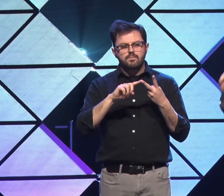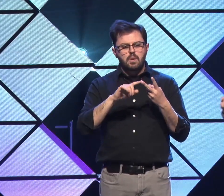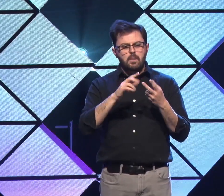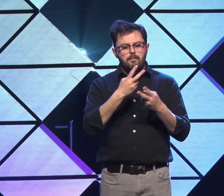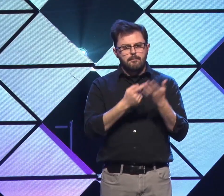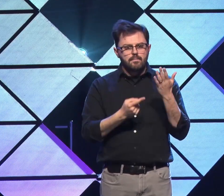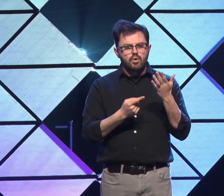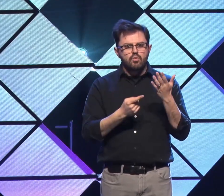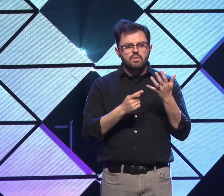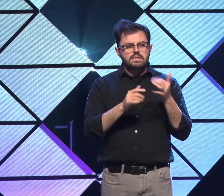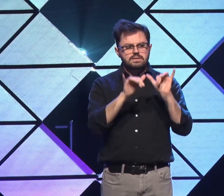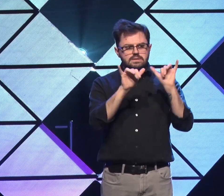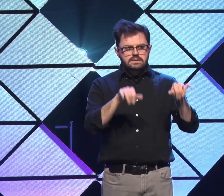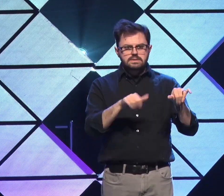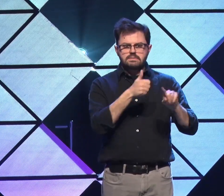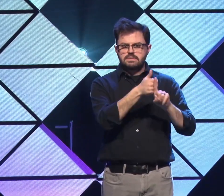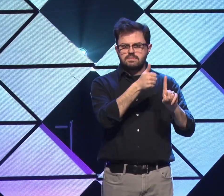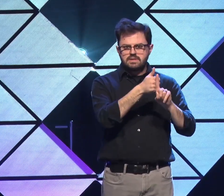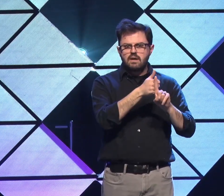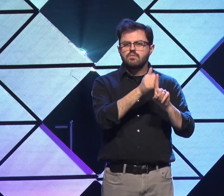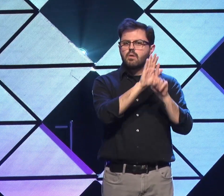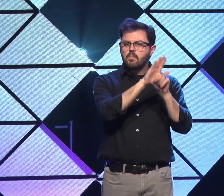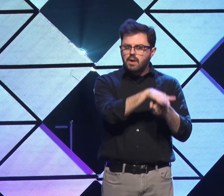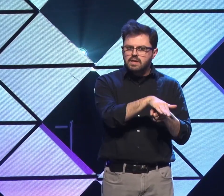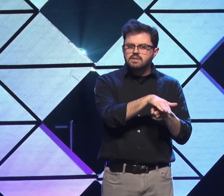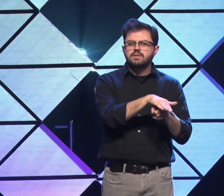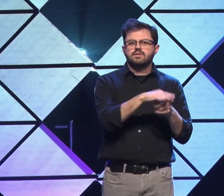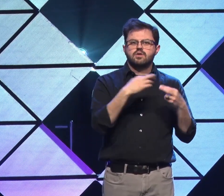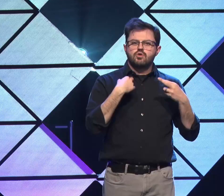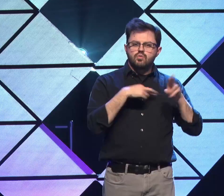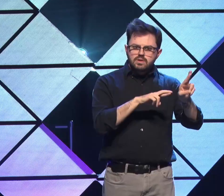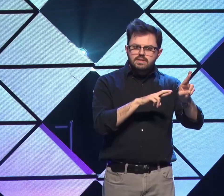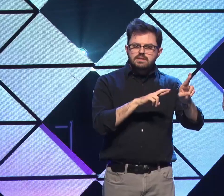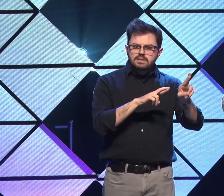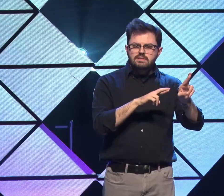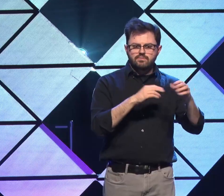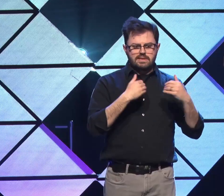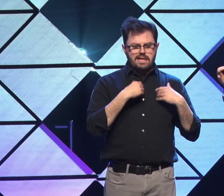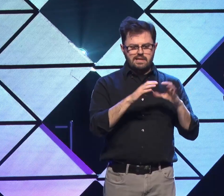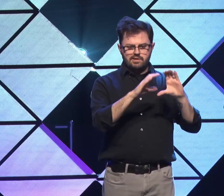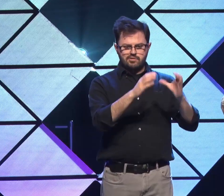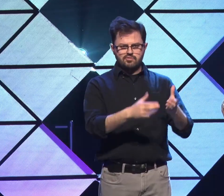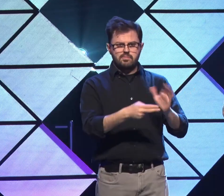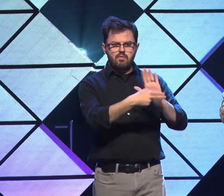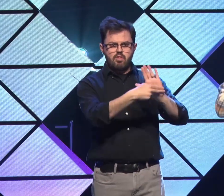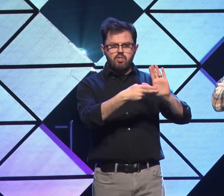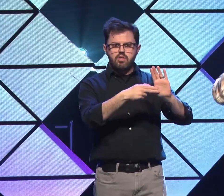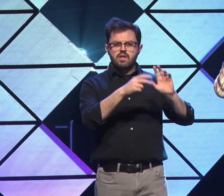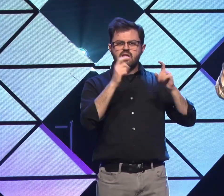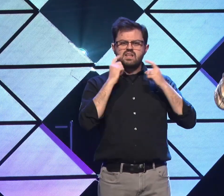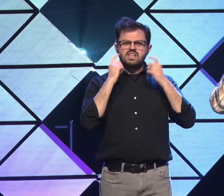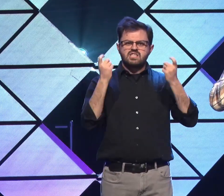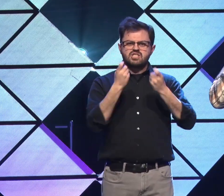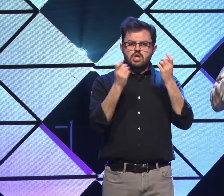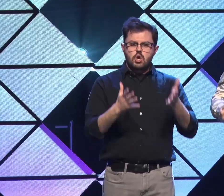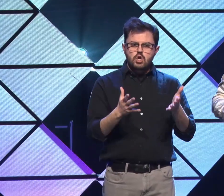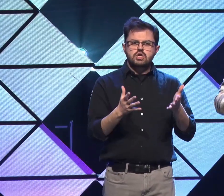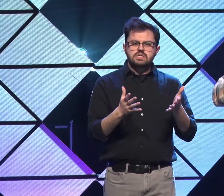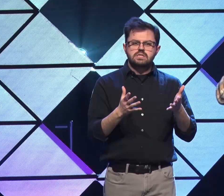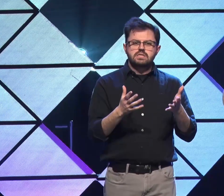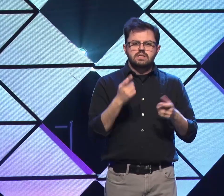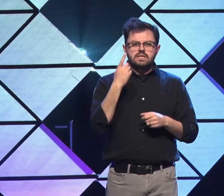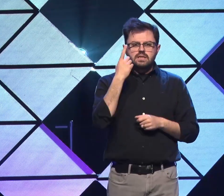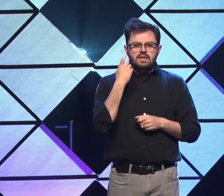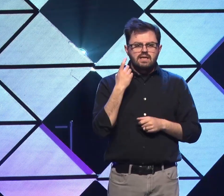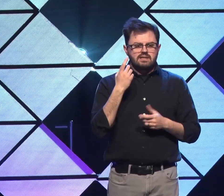economically oppressive system. Religion was creating a class of people known as sinners. You see that in the New Testament. And they were called sinners because